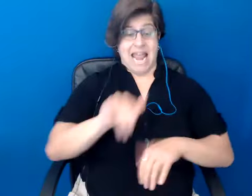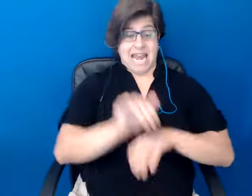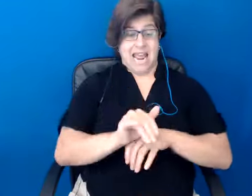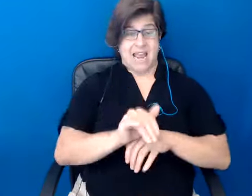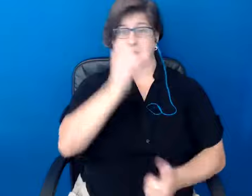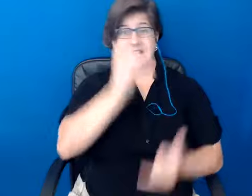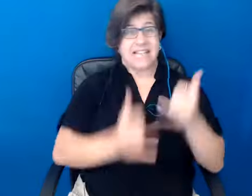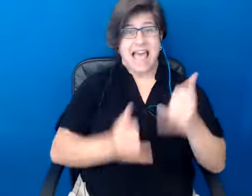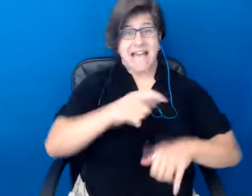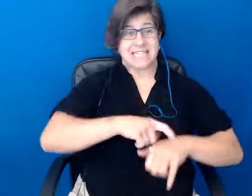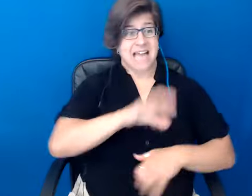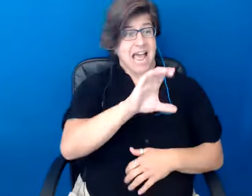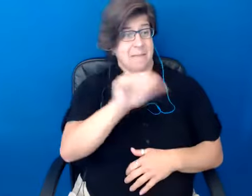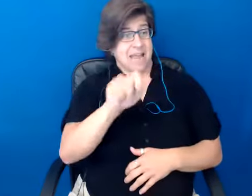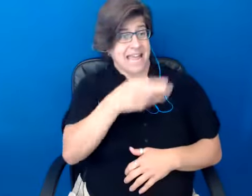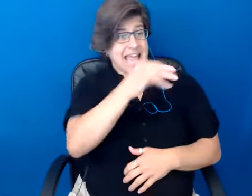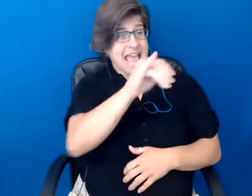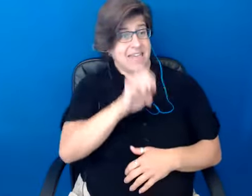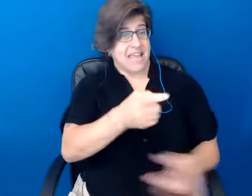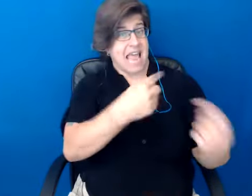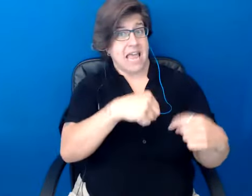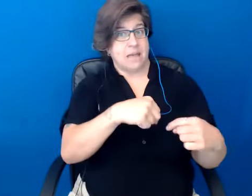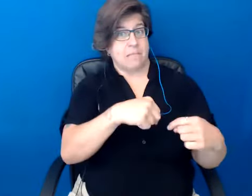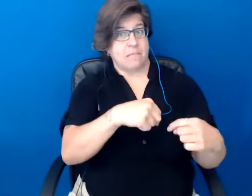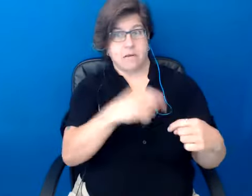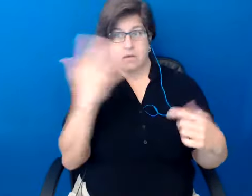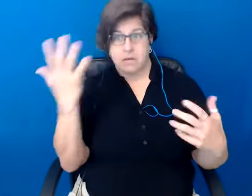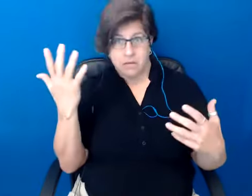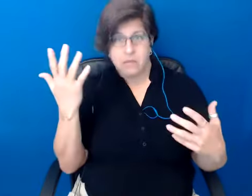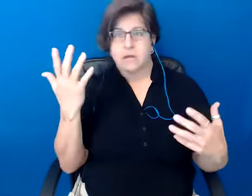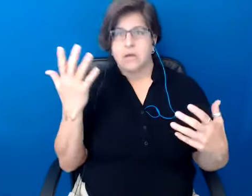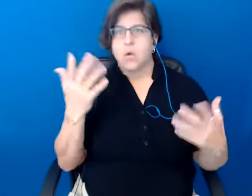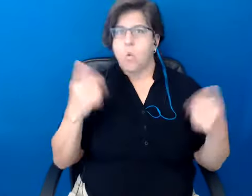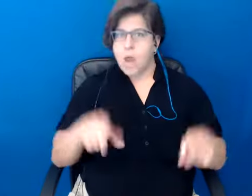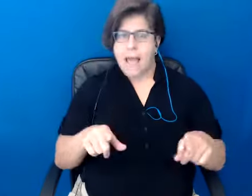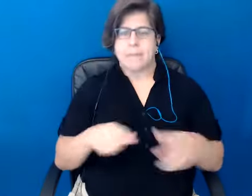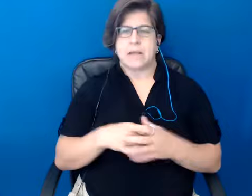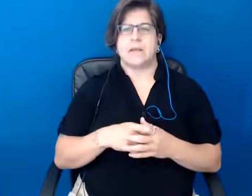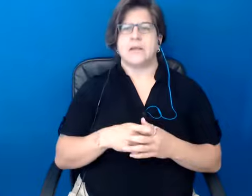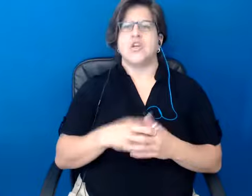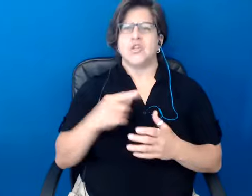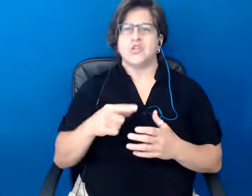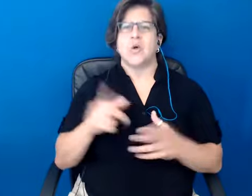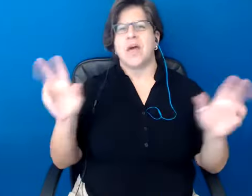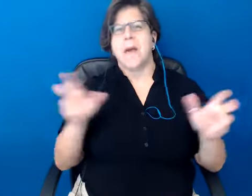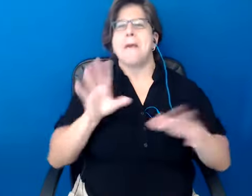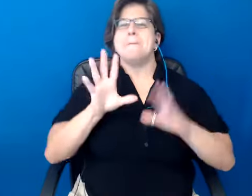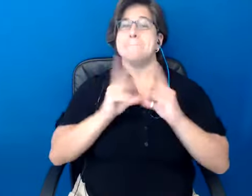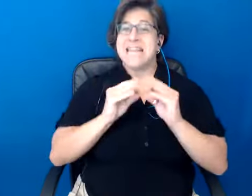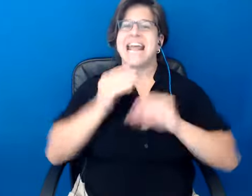And I will tell you that that night was the last time Kathy came to an AA meeting. And this